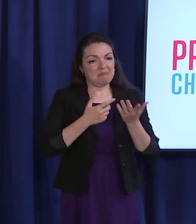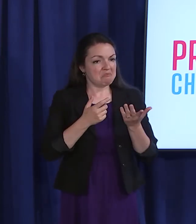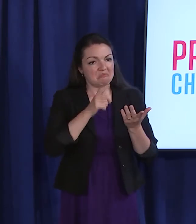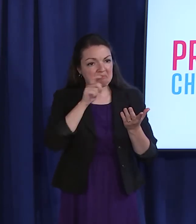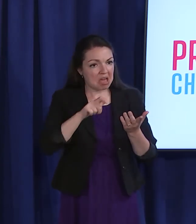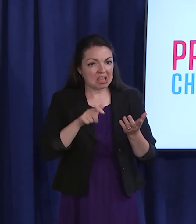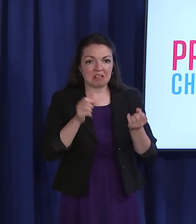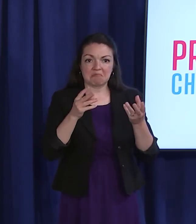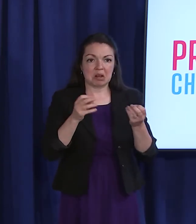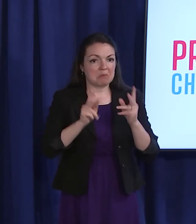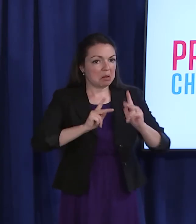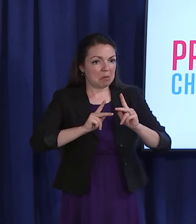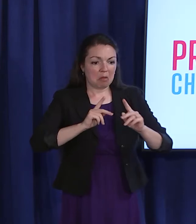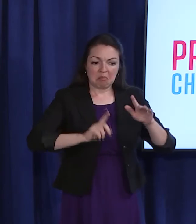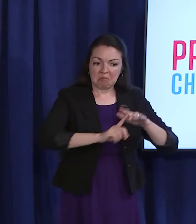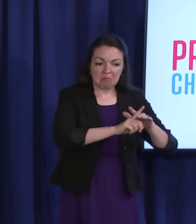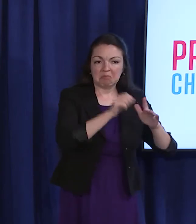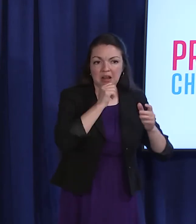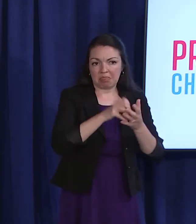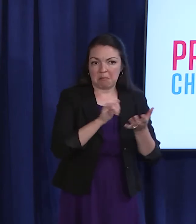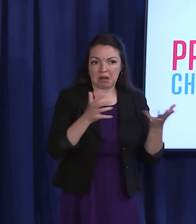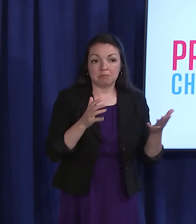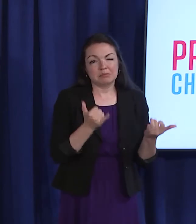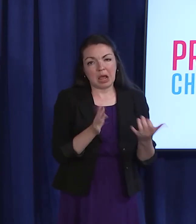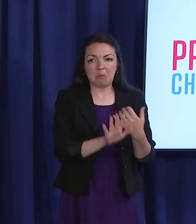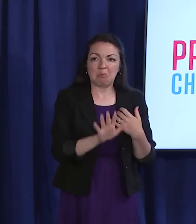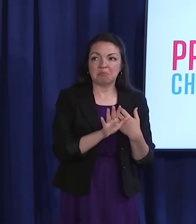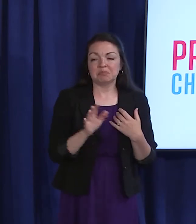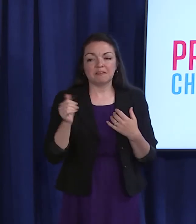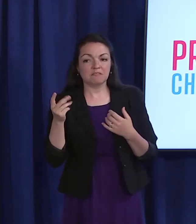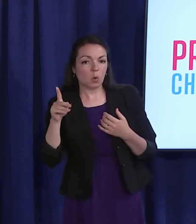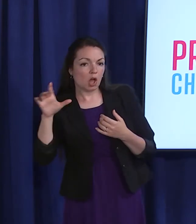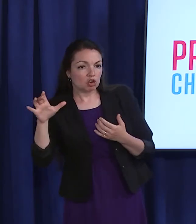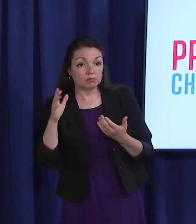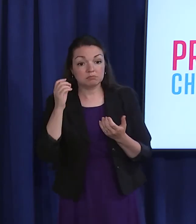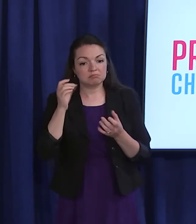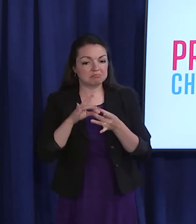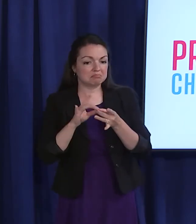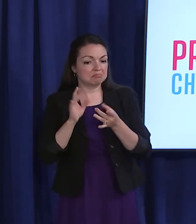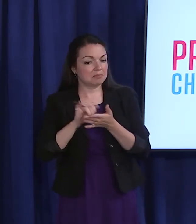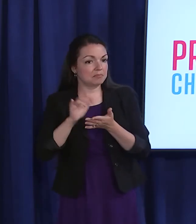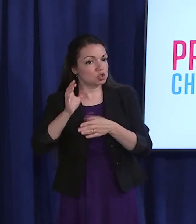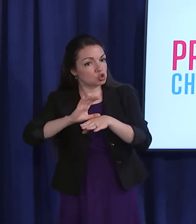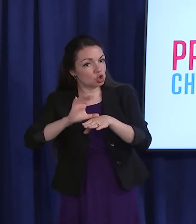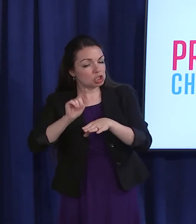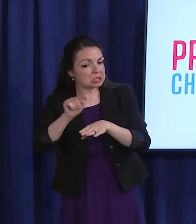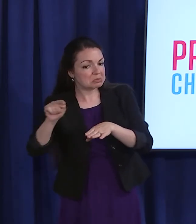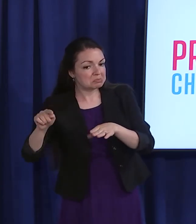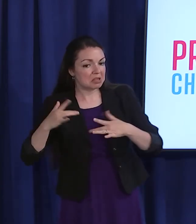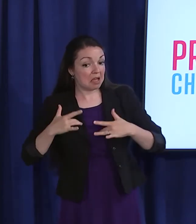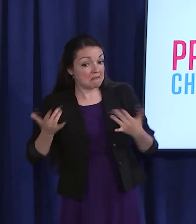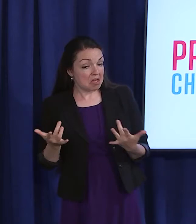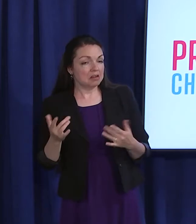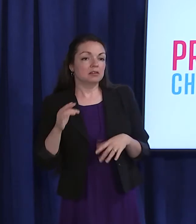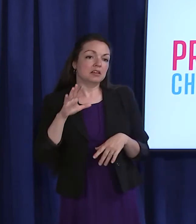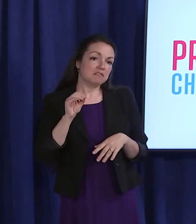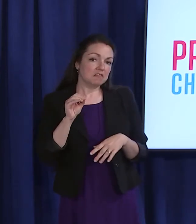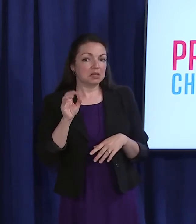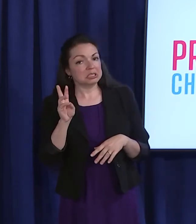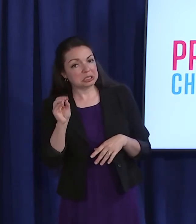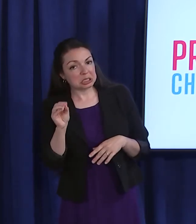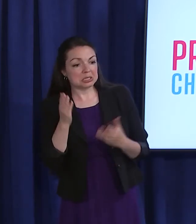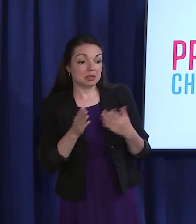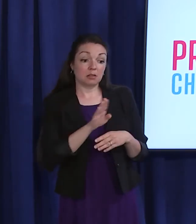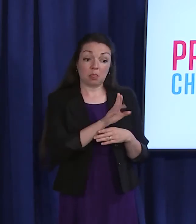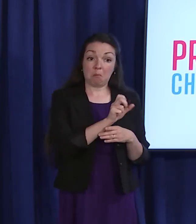we're doing events, we're doing a few hundred. You heard me mention at these churches, when we're doing 50, 60 in a community setting like that or in our bus, we're